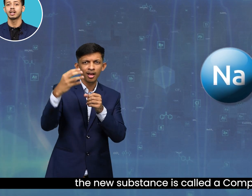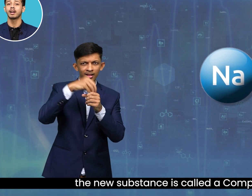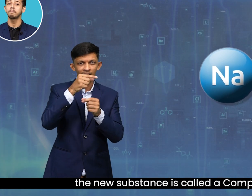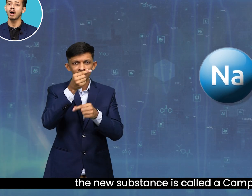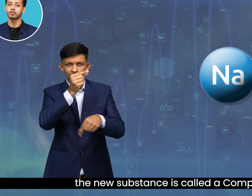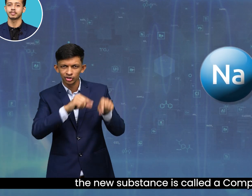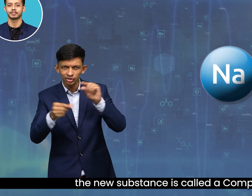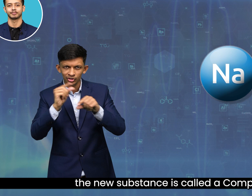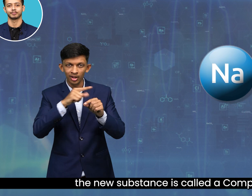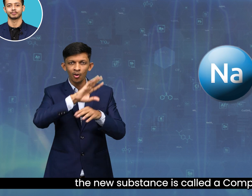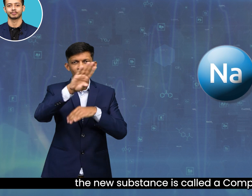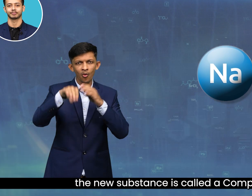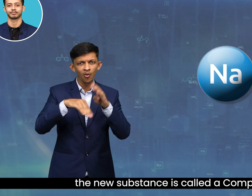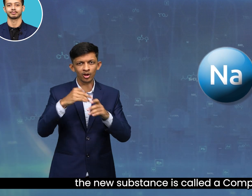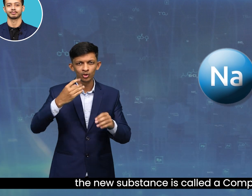a compound.